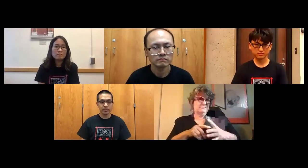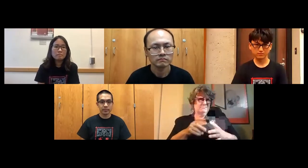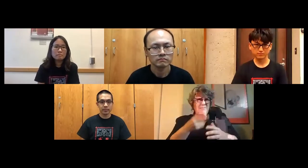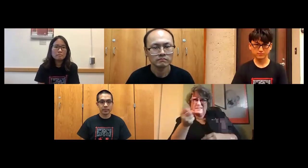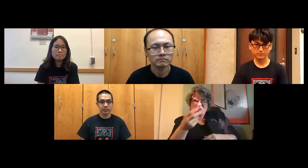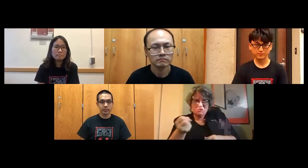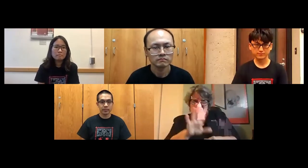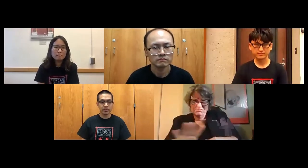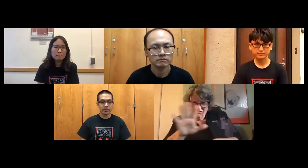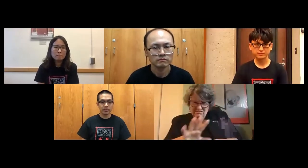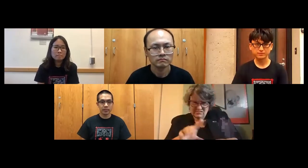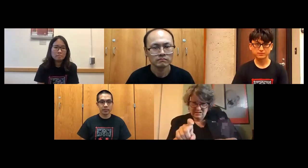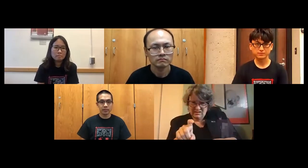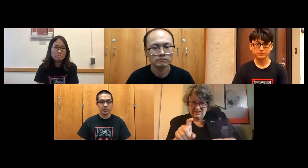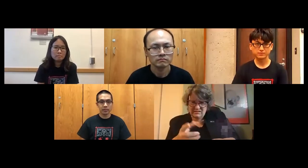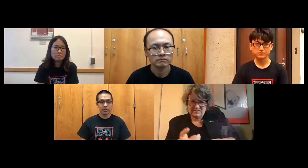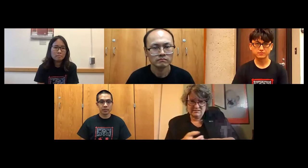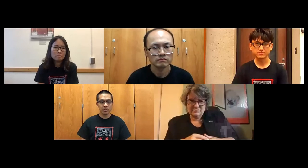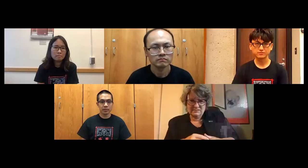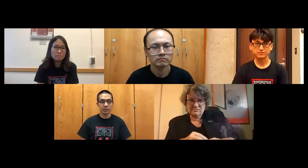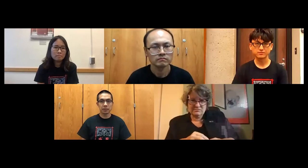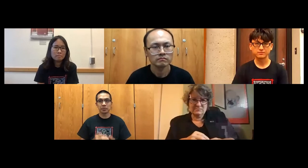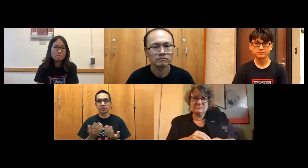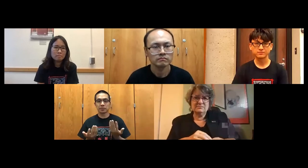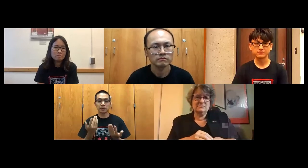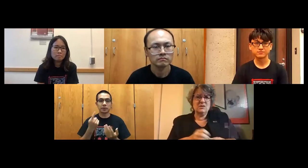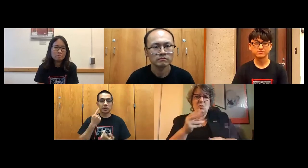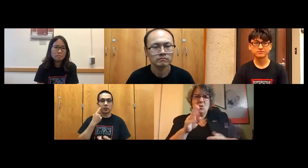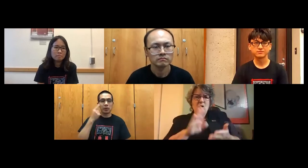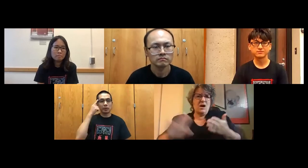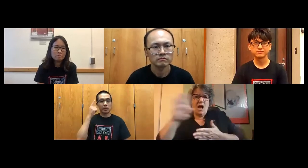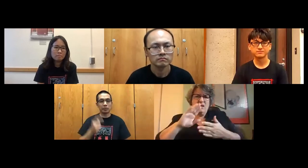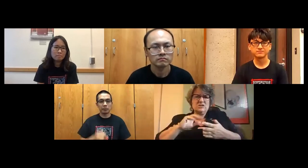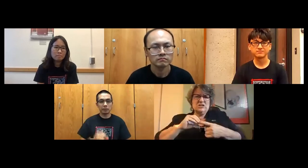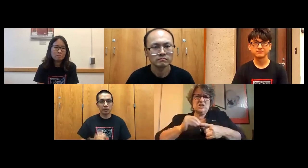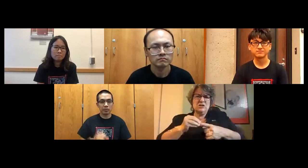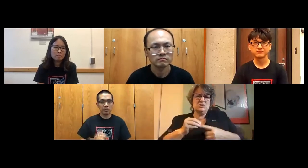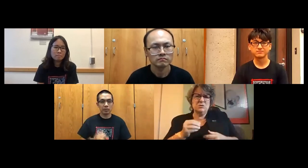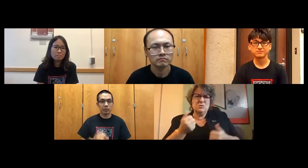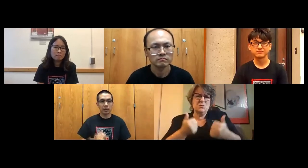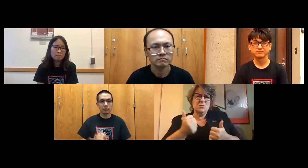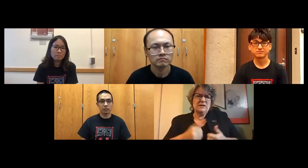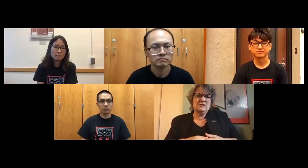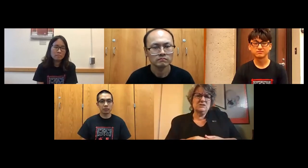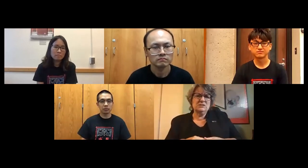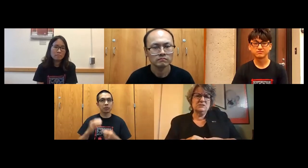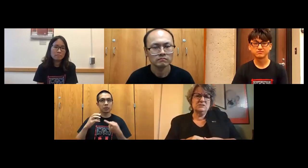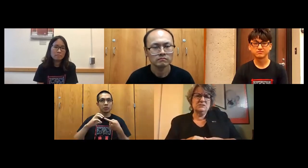it started like in about high school, do you think? Or college? And So, you